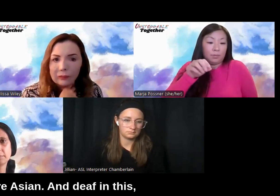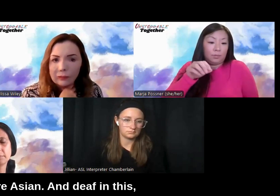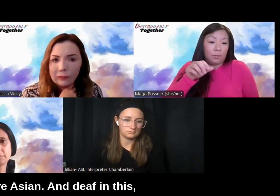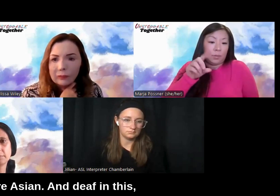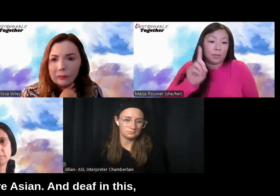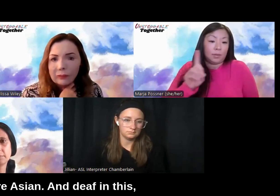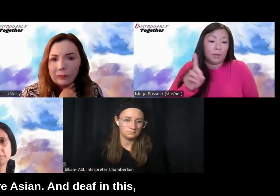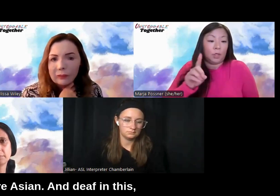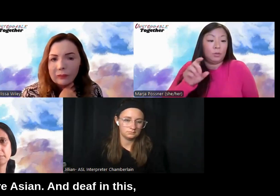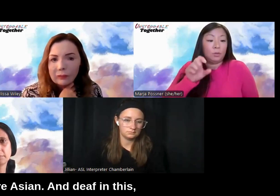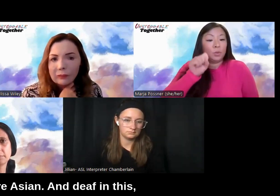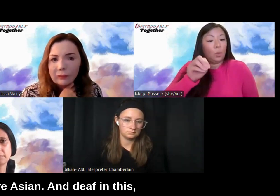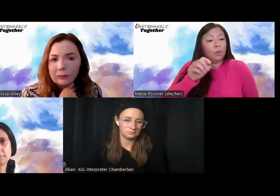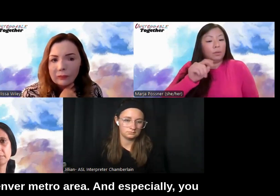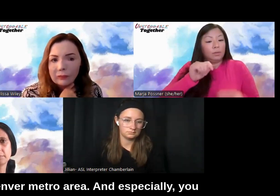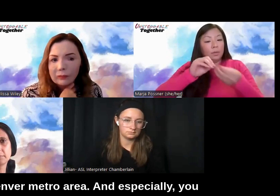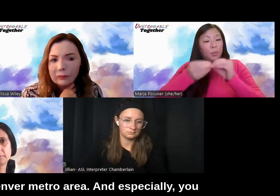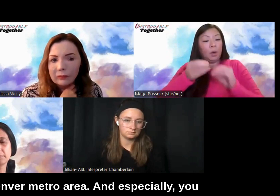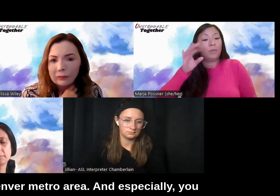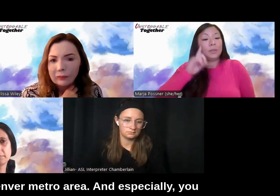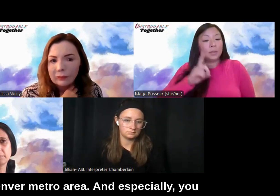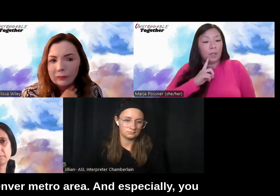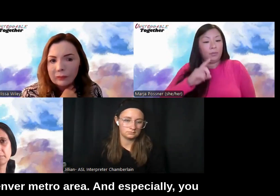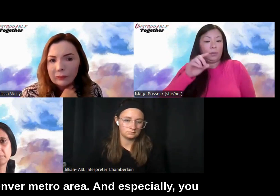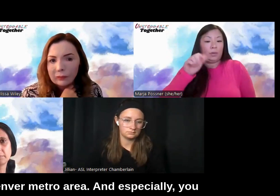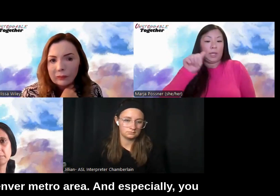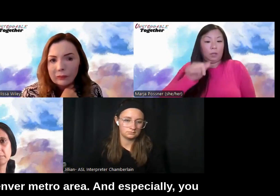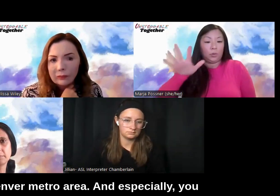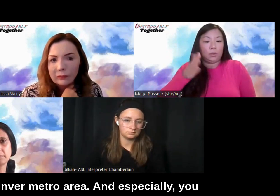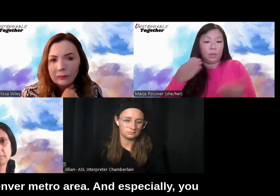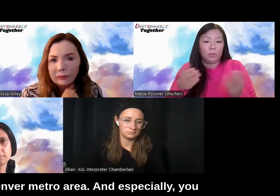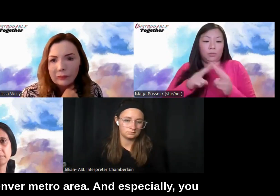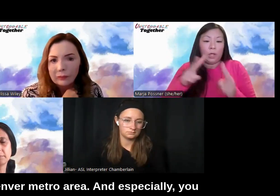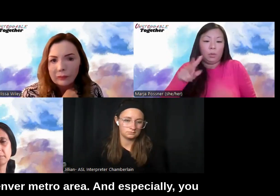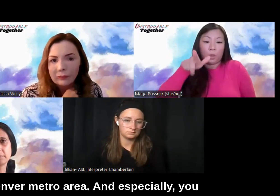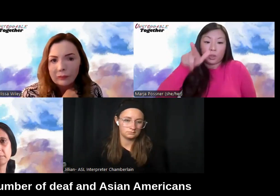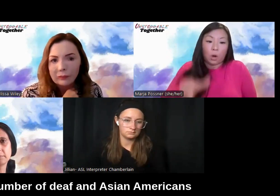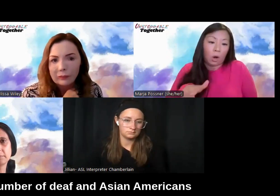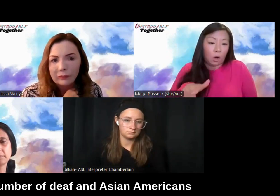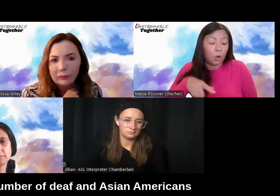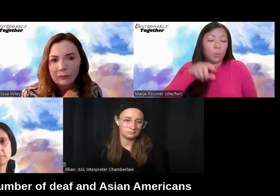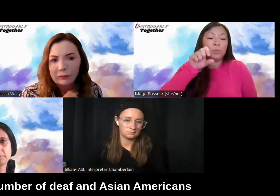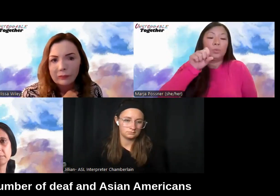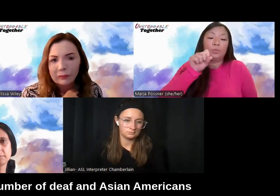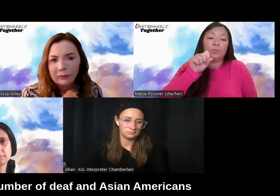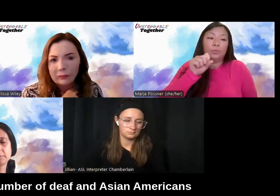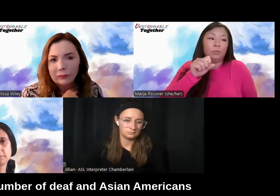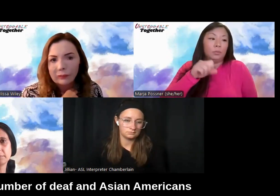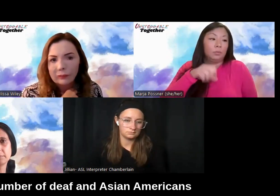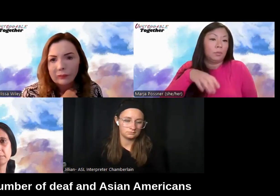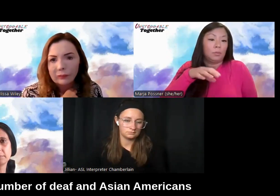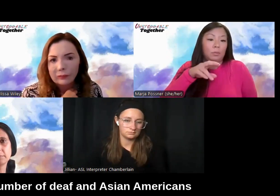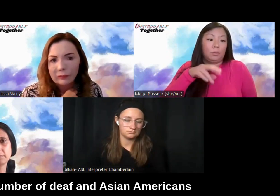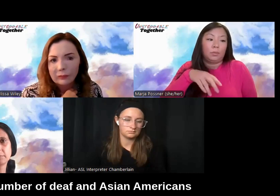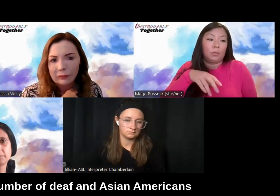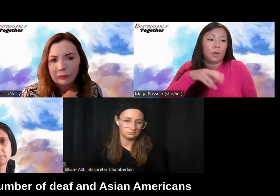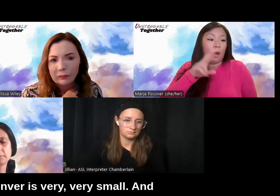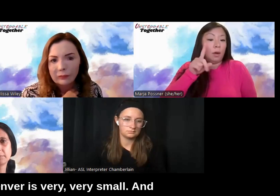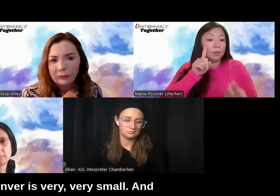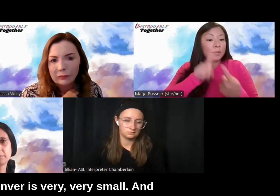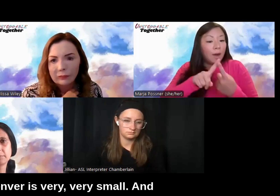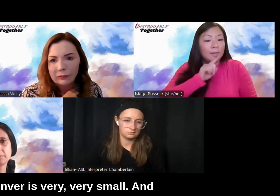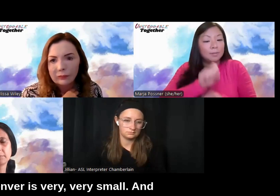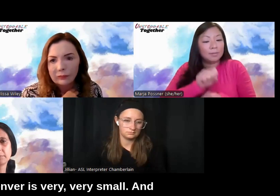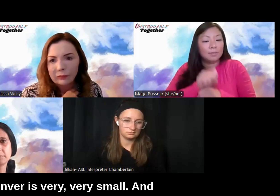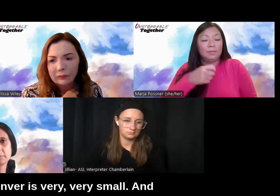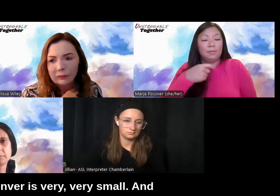Asian and deaf in this, in the Denver metro area. And especially, the number of deaf and Asian